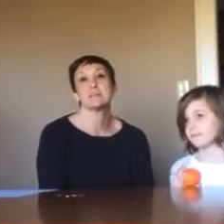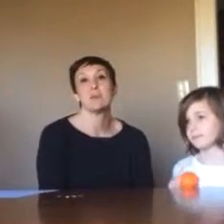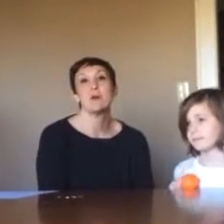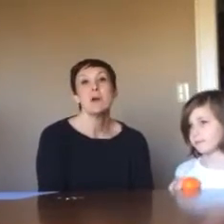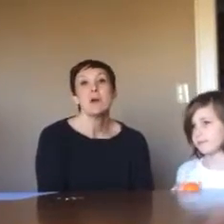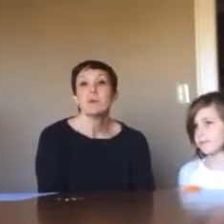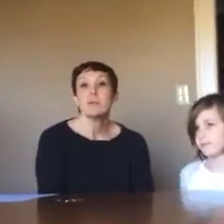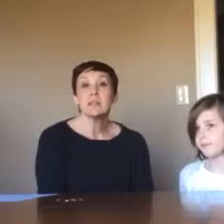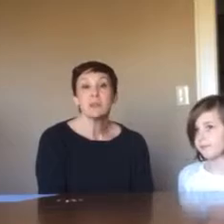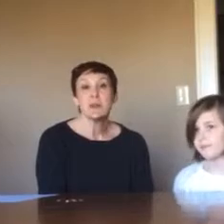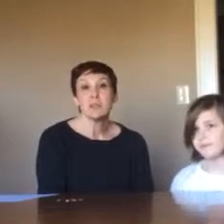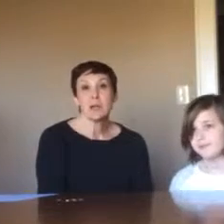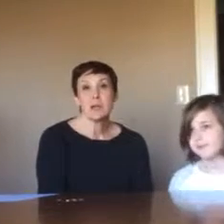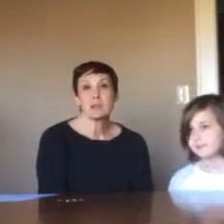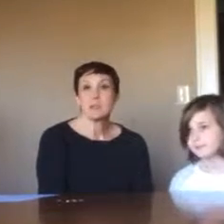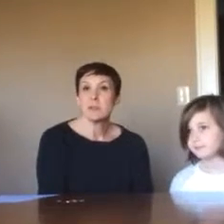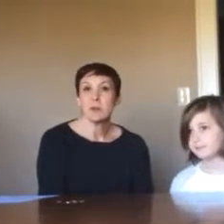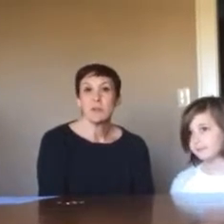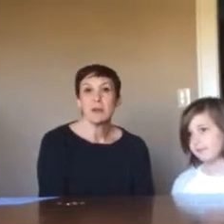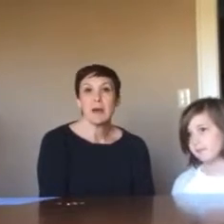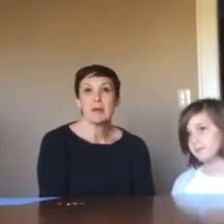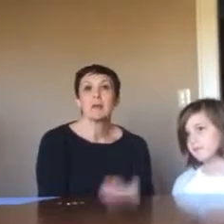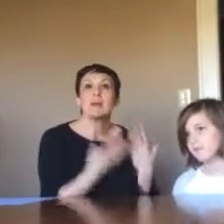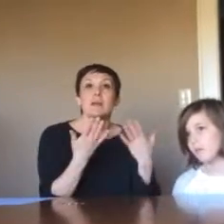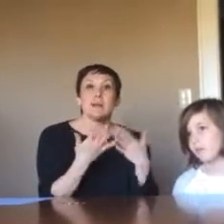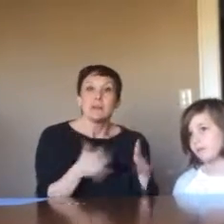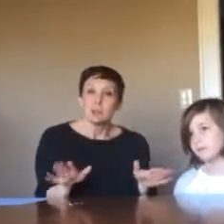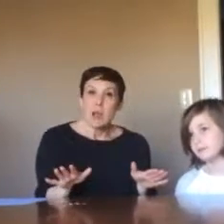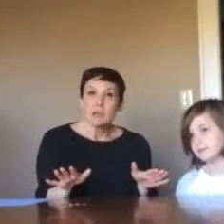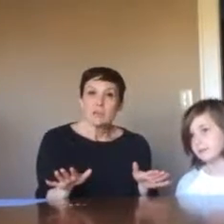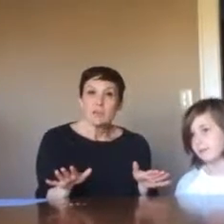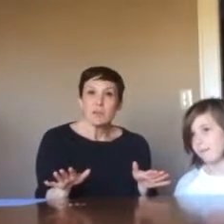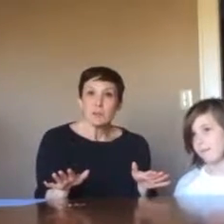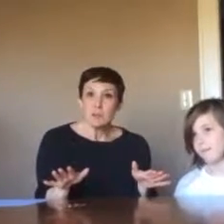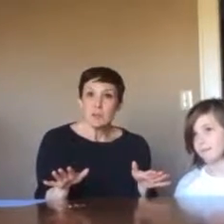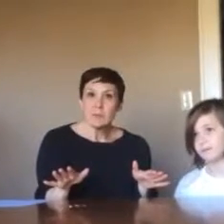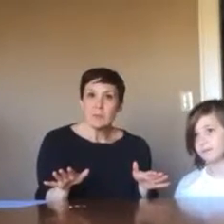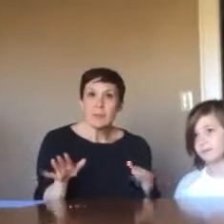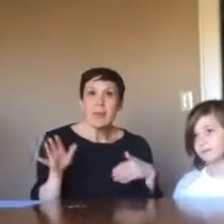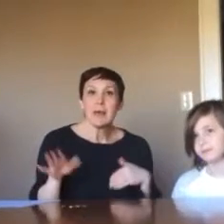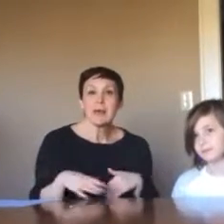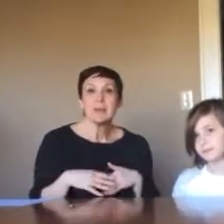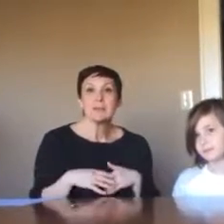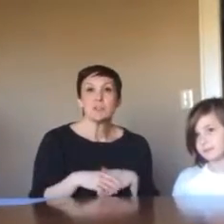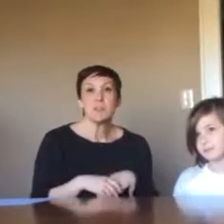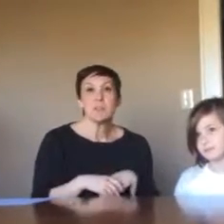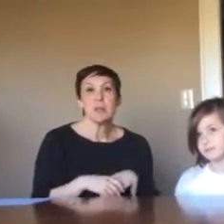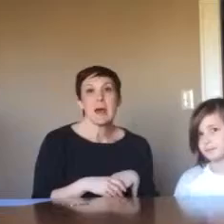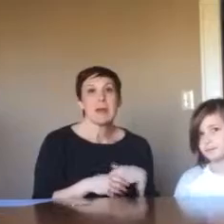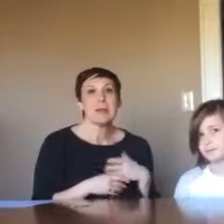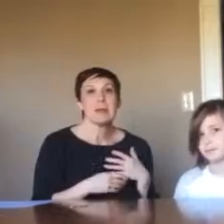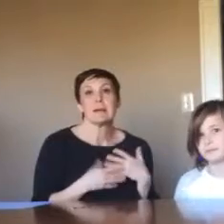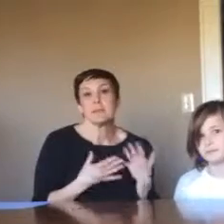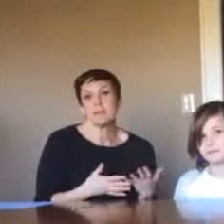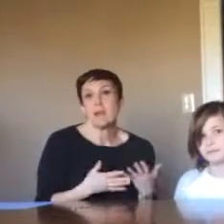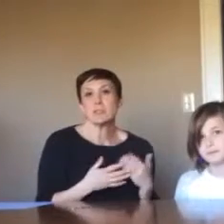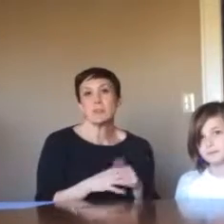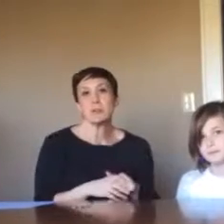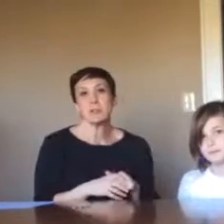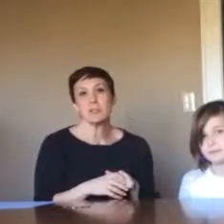So really you want a child to know that your trial is over, and you might be adding a distractor